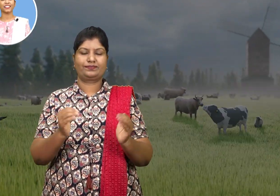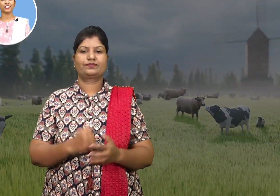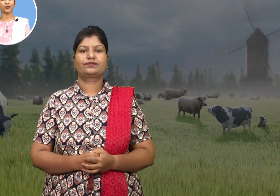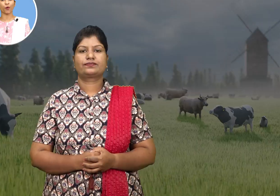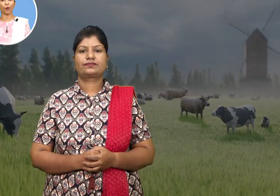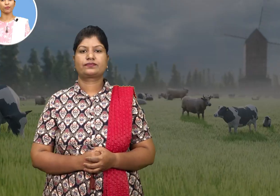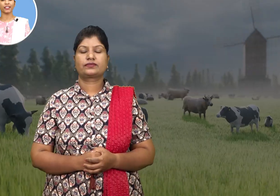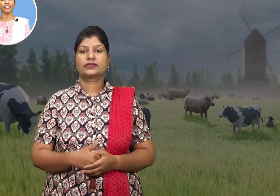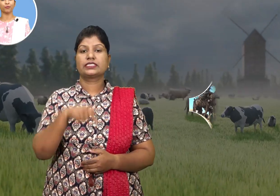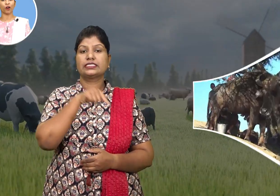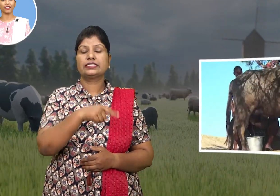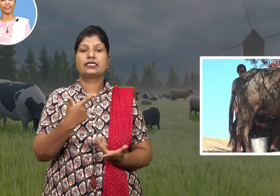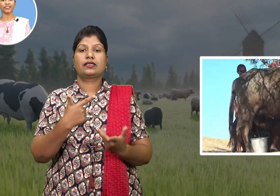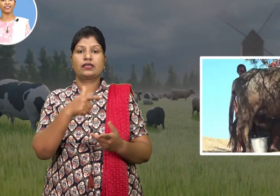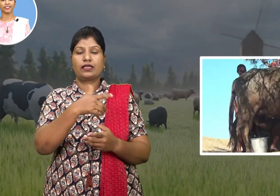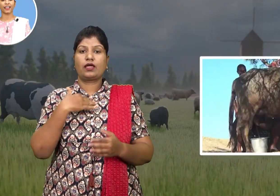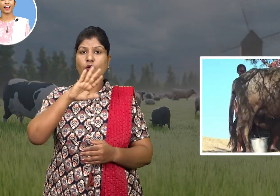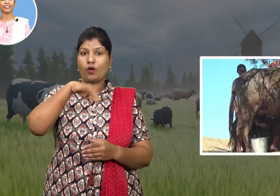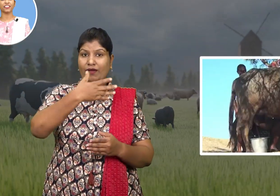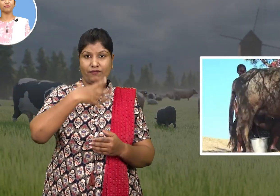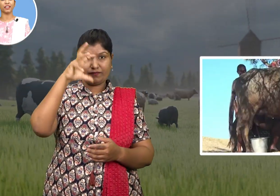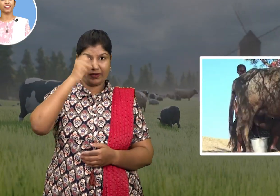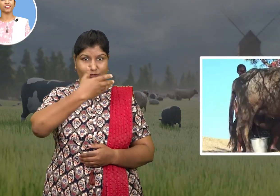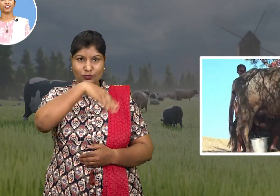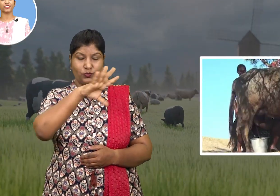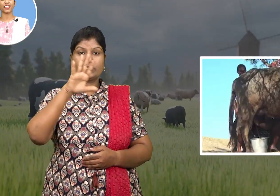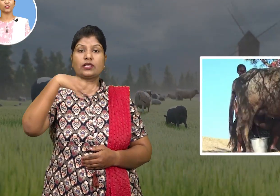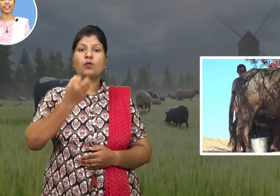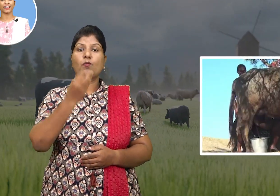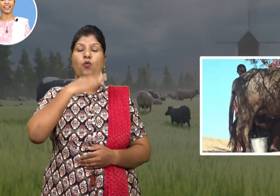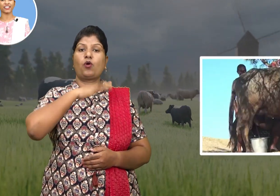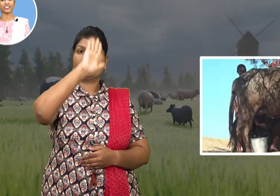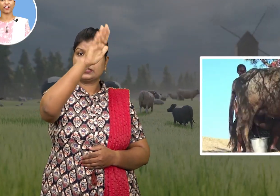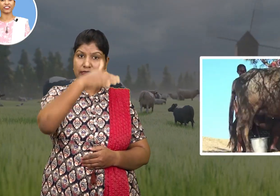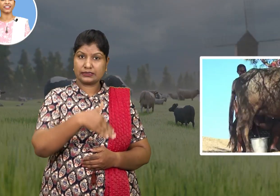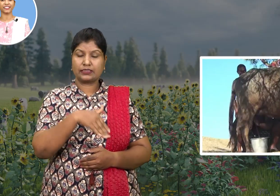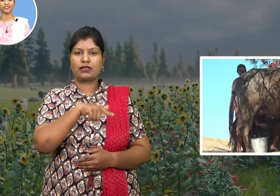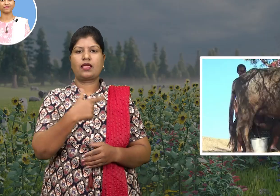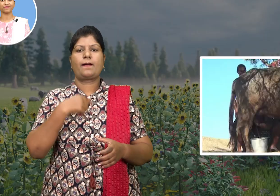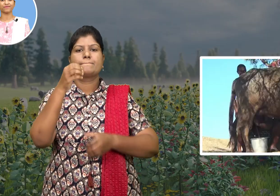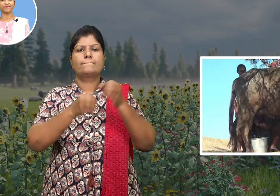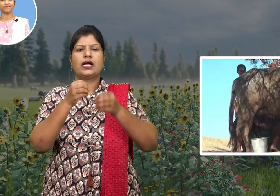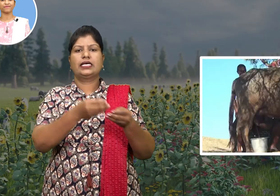They return home in the morning and give milk without any extra feed.